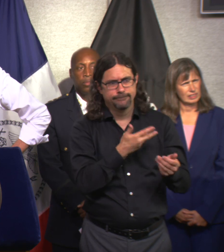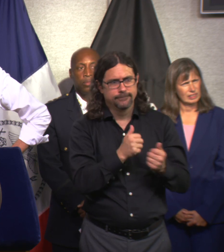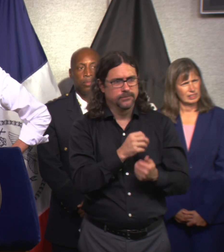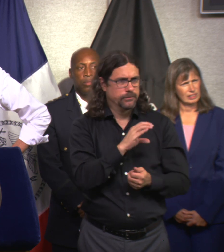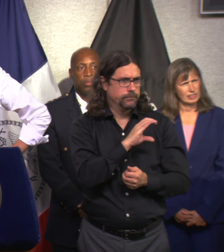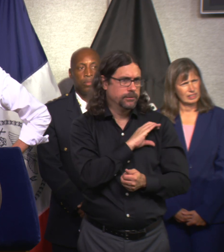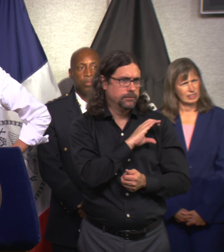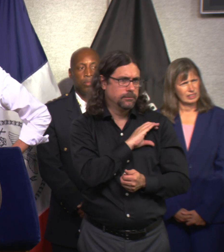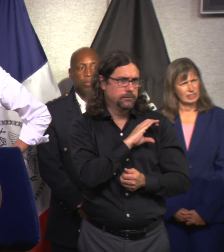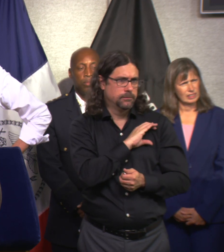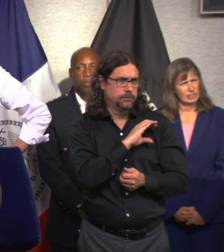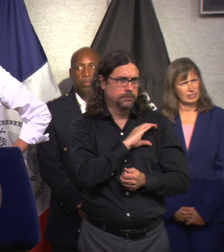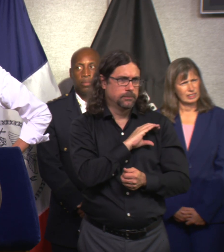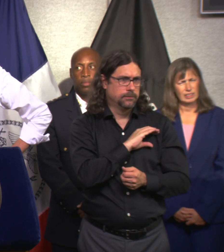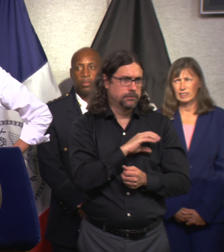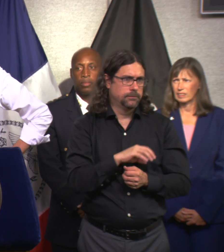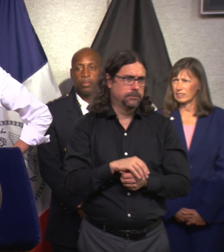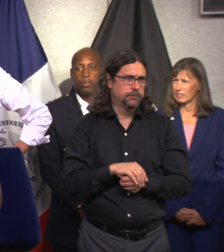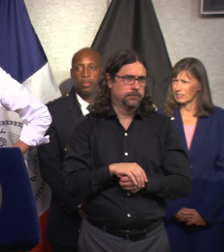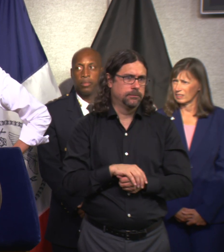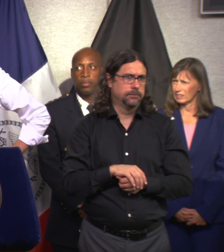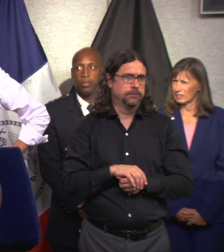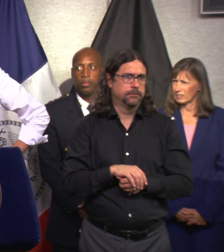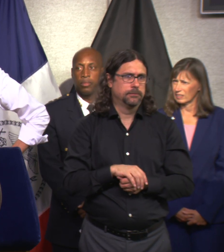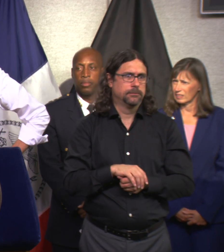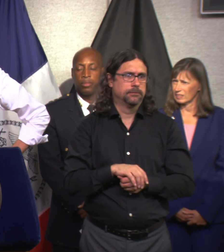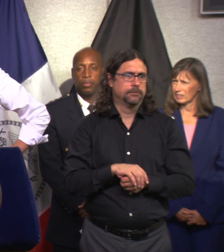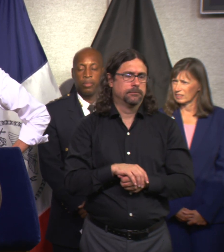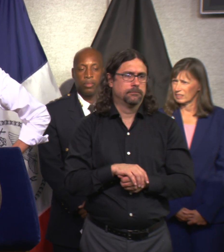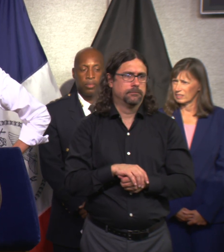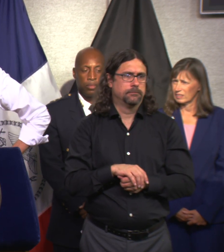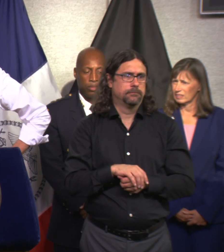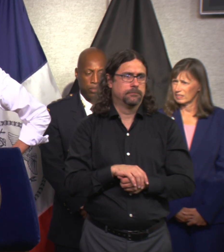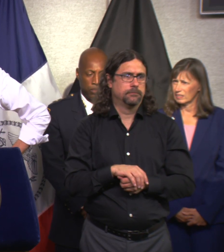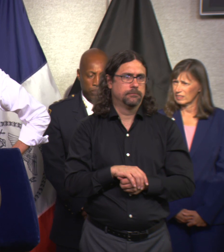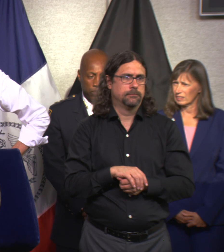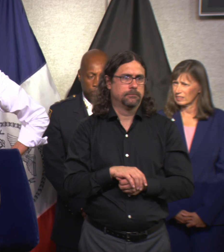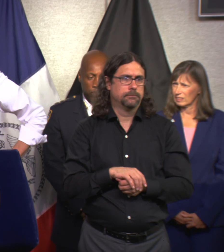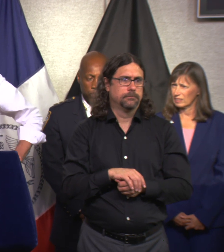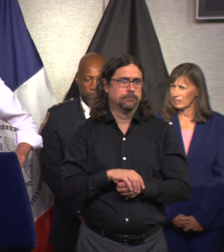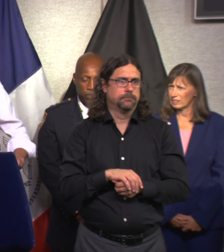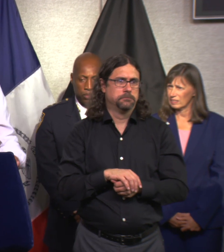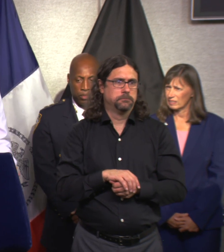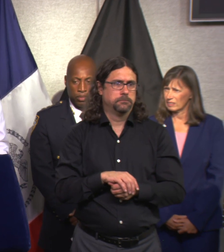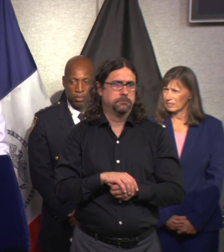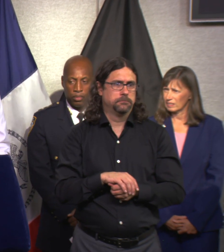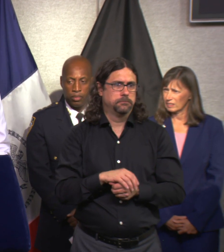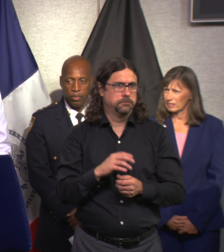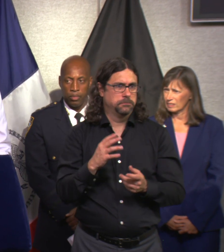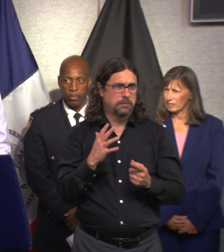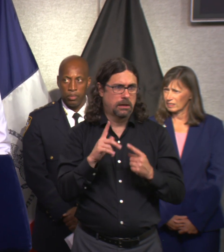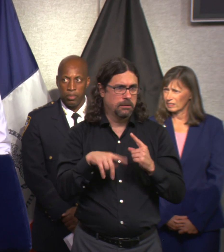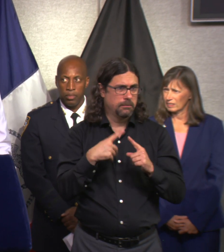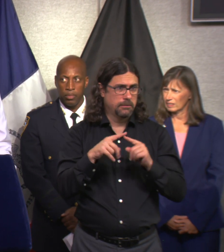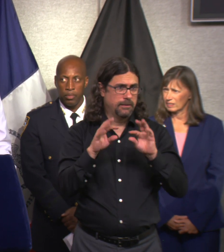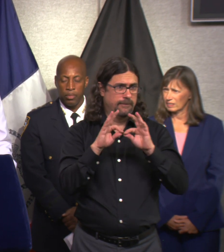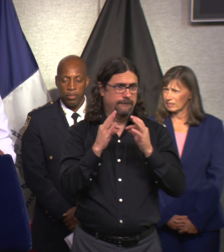say it's just simply too long? What do you tell them? Well, of course they're right. And first of all, every American is entitled to due